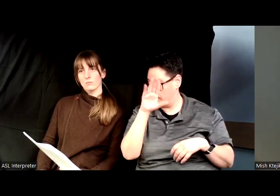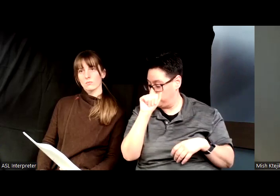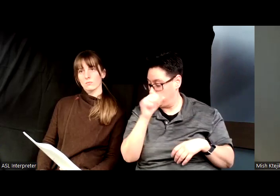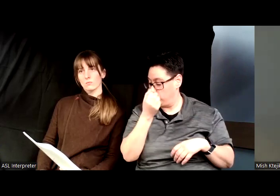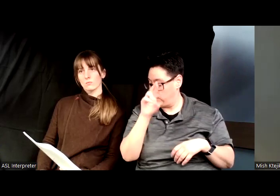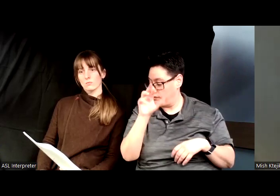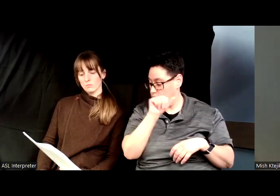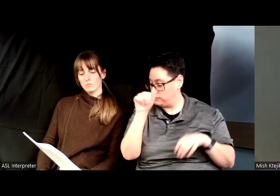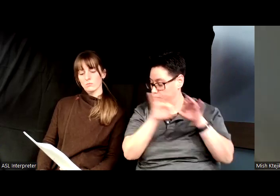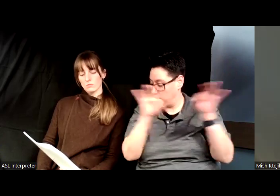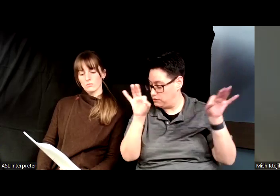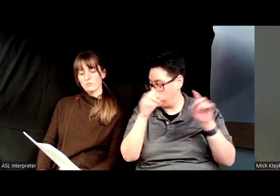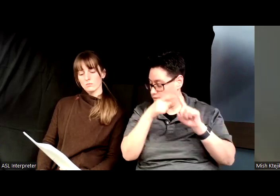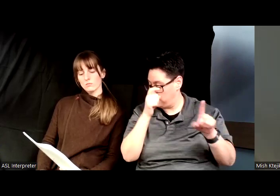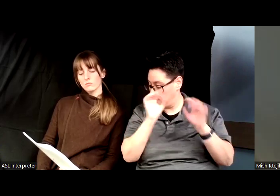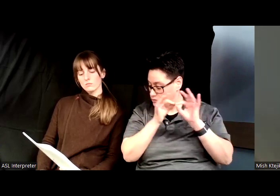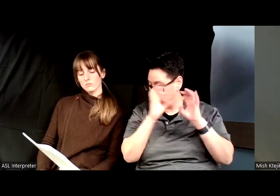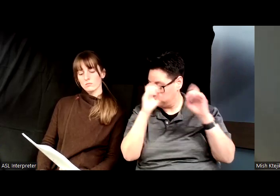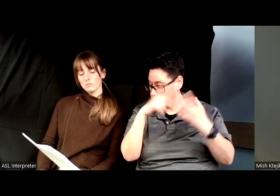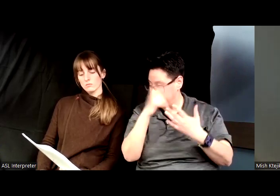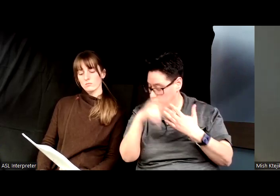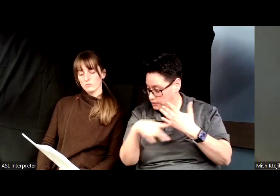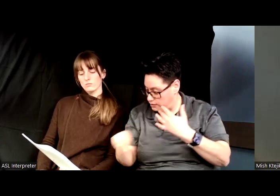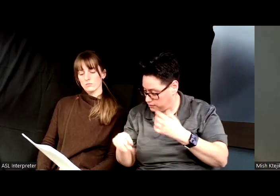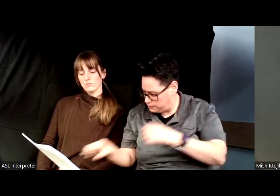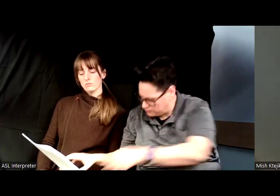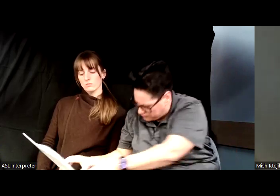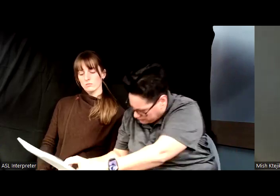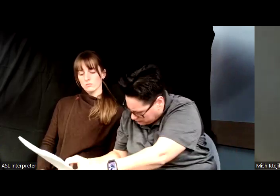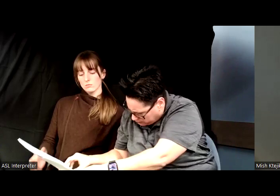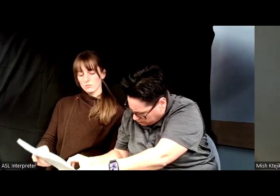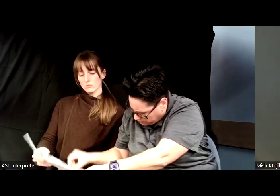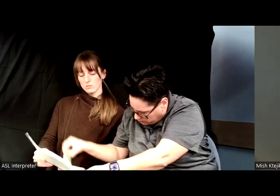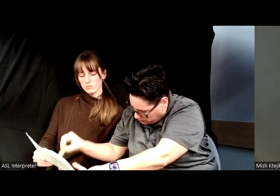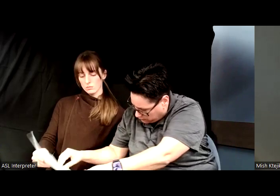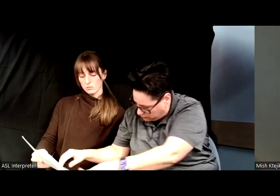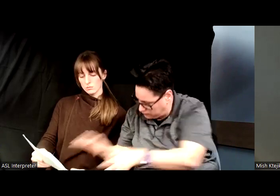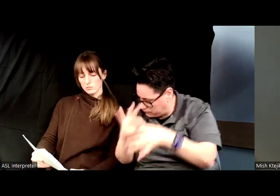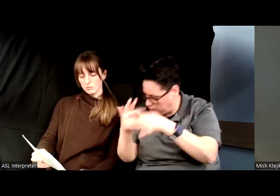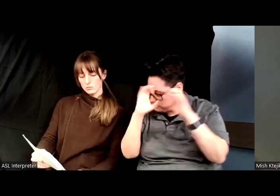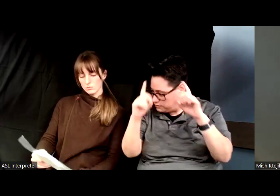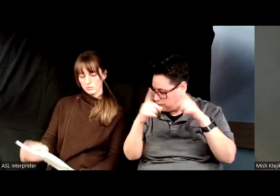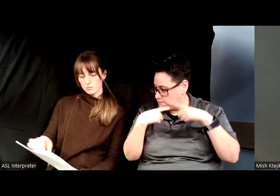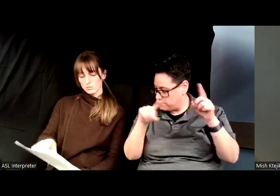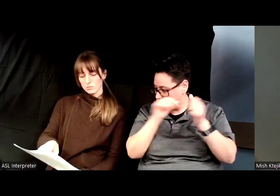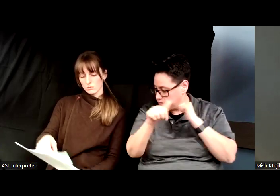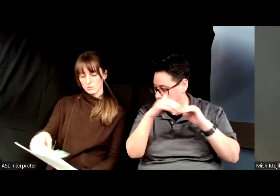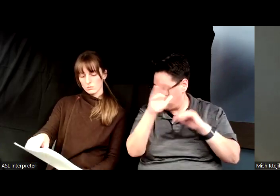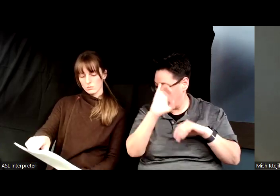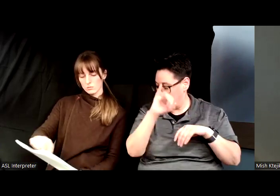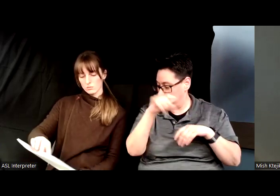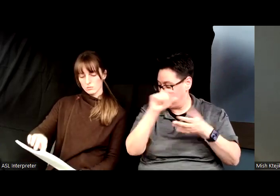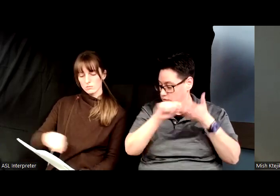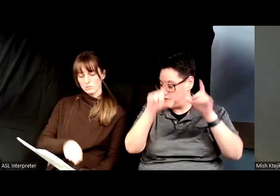Line 21, the AA or a BA degree in the educational Interpreter